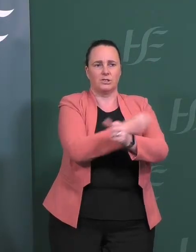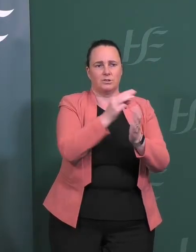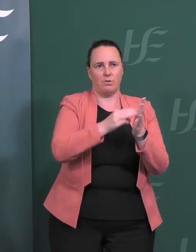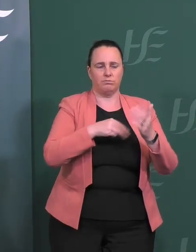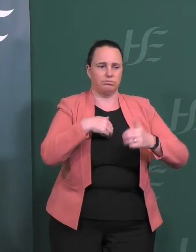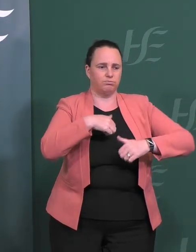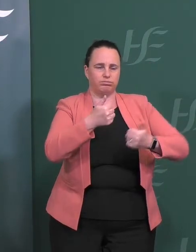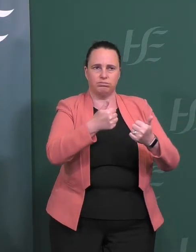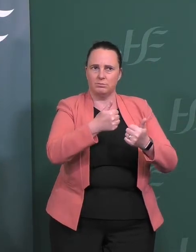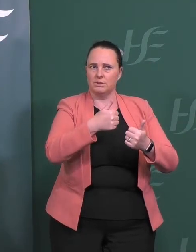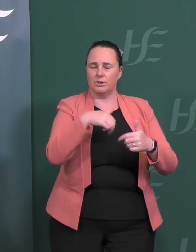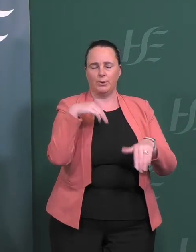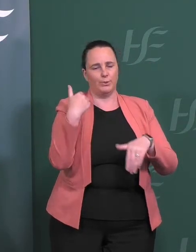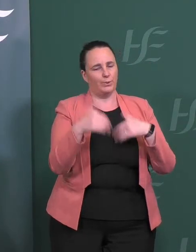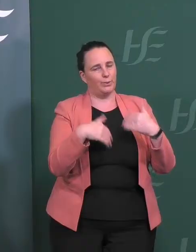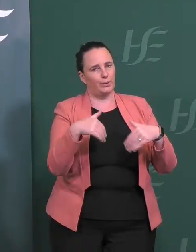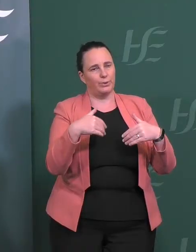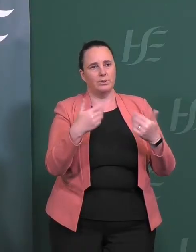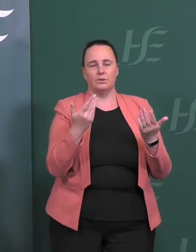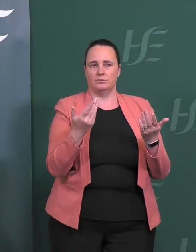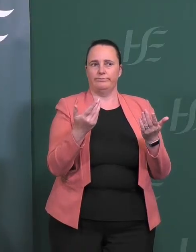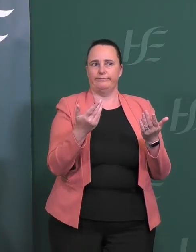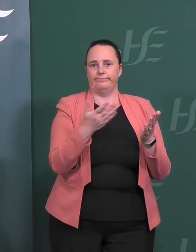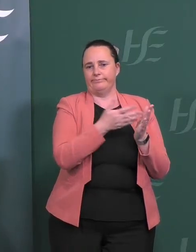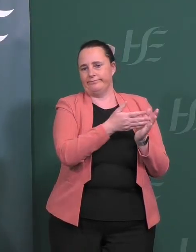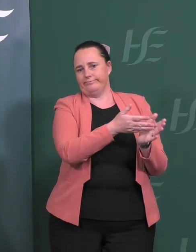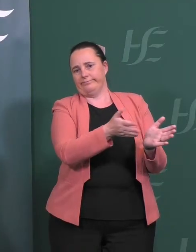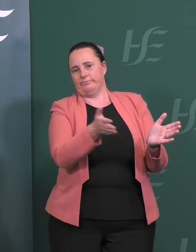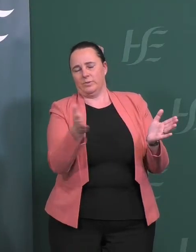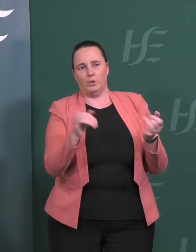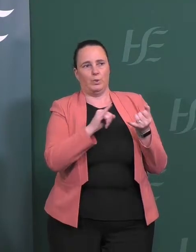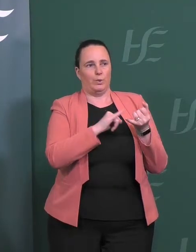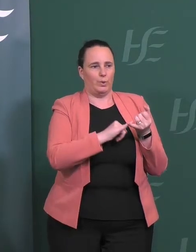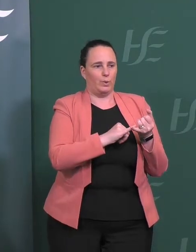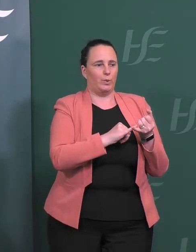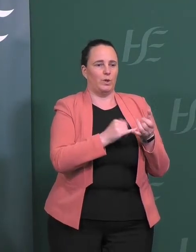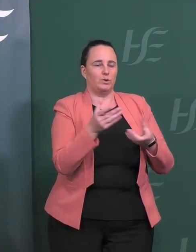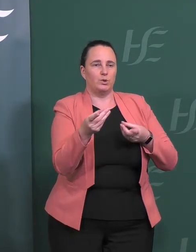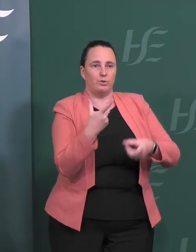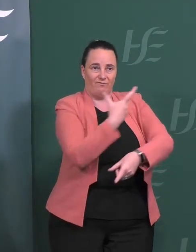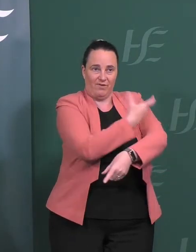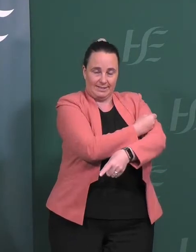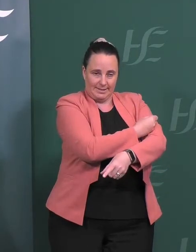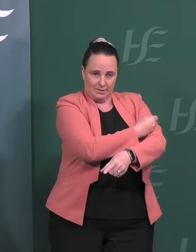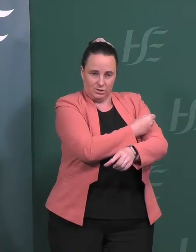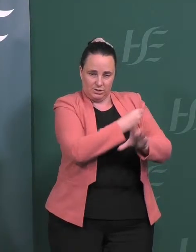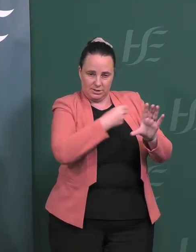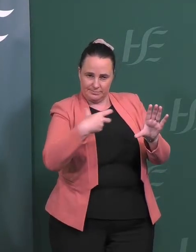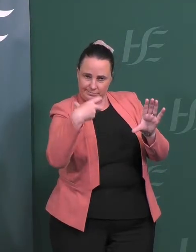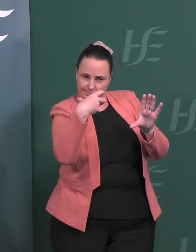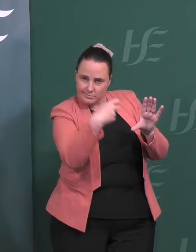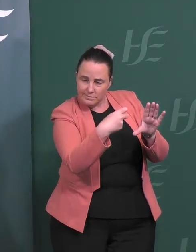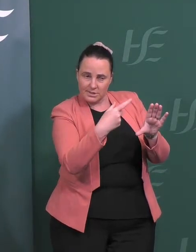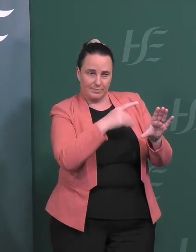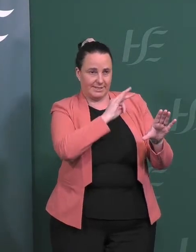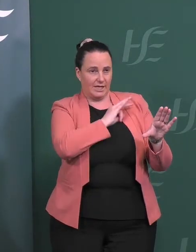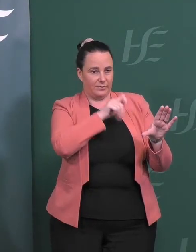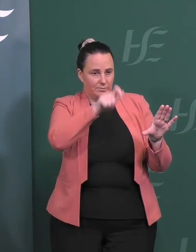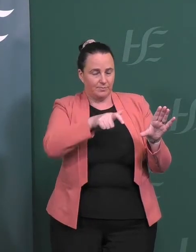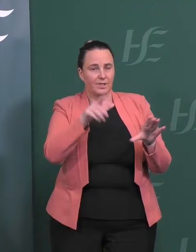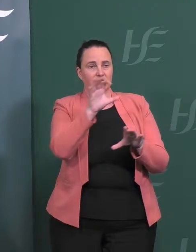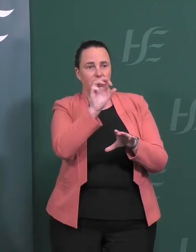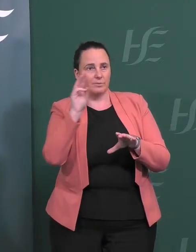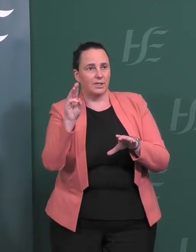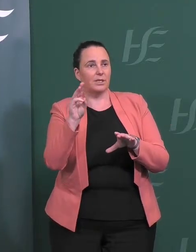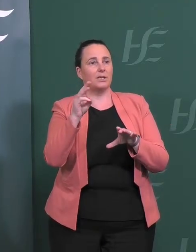vaccination programme, but inevitably it ranges from all those people who are carrying out the vaccinations, vaccinators themselves,